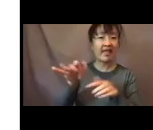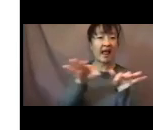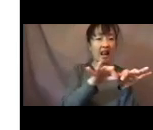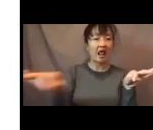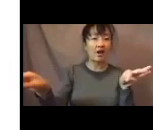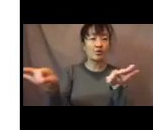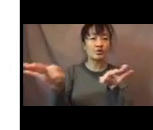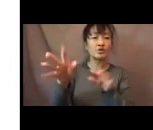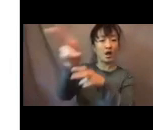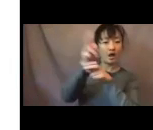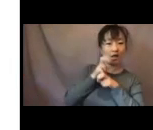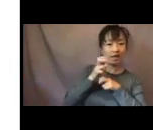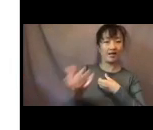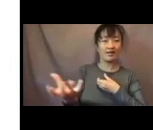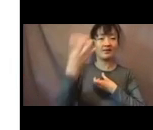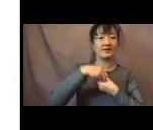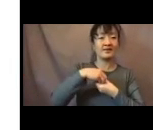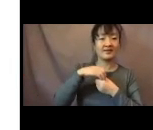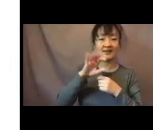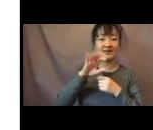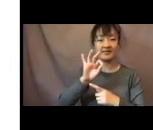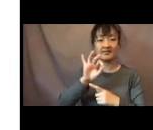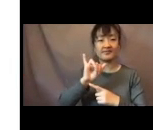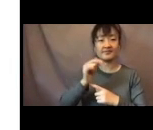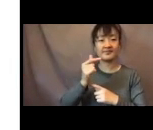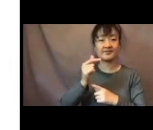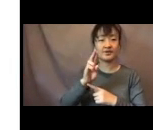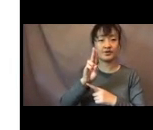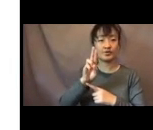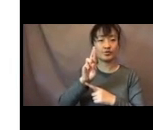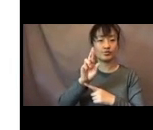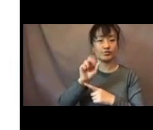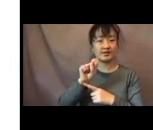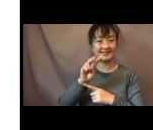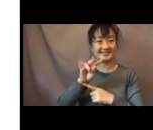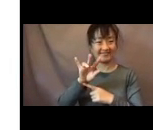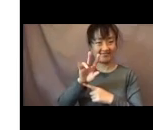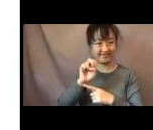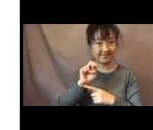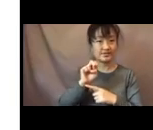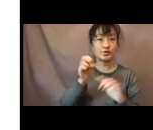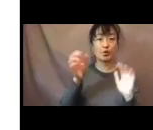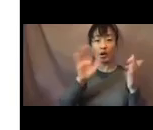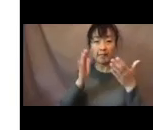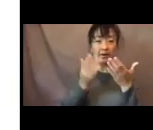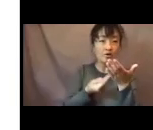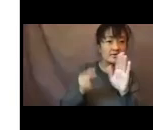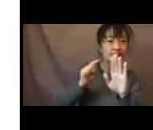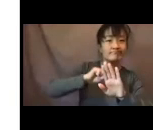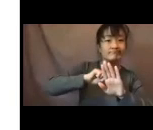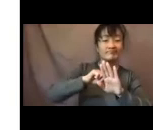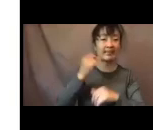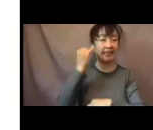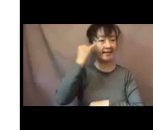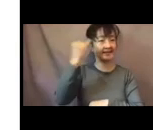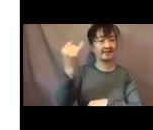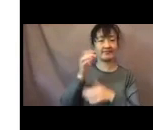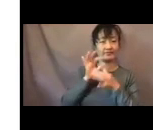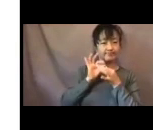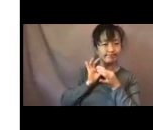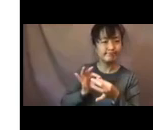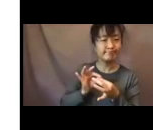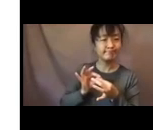figurative, right? There's a heavy use of analogies, comparisons, and the idea of resonance, like where does this